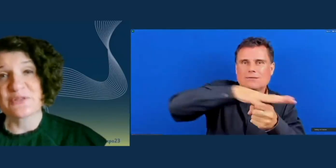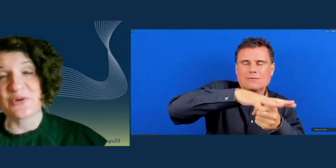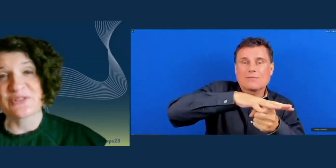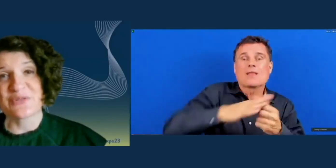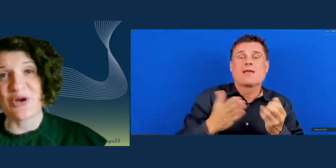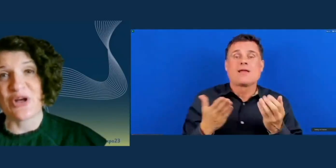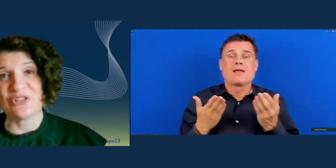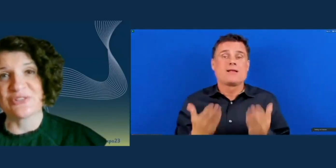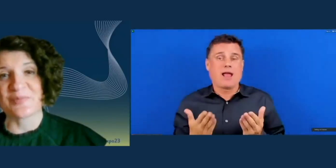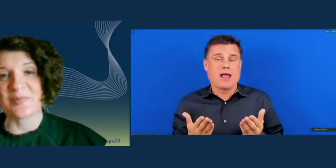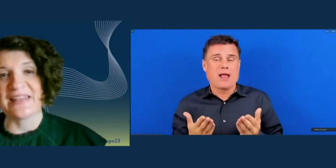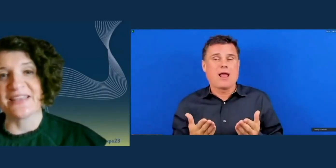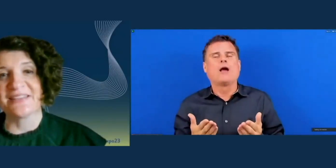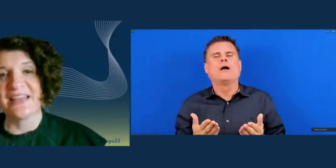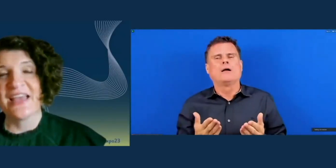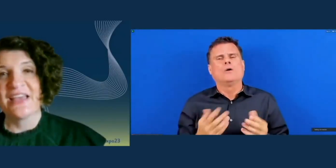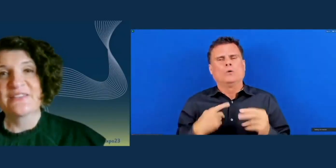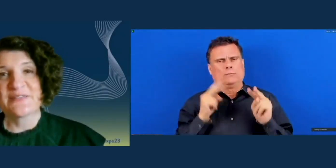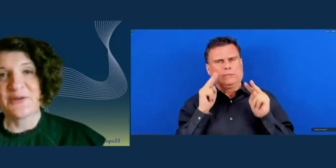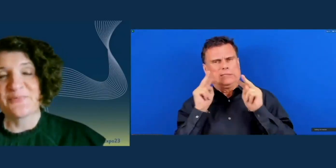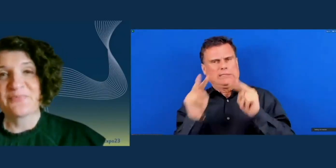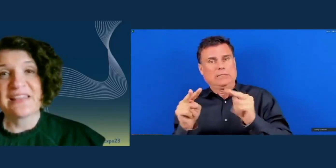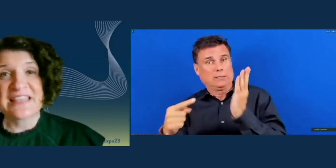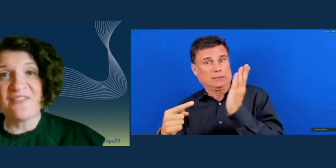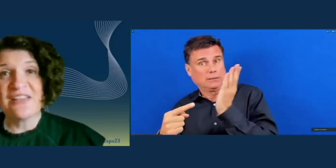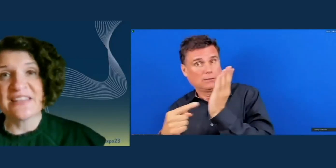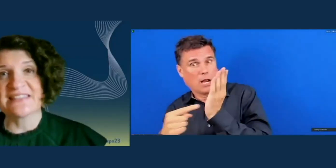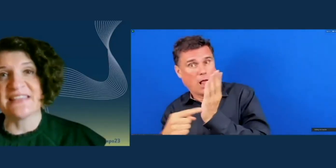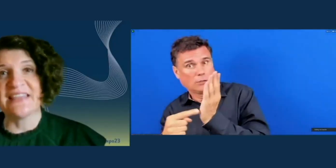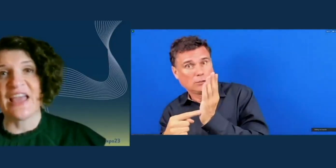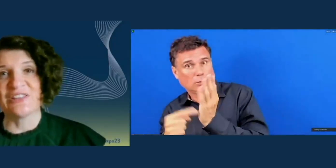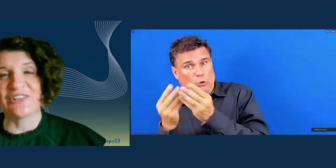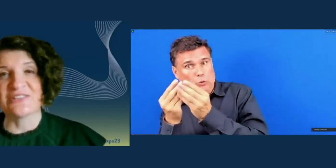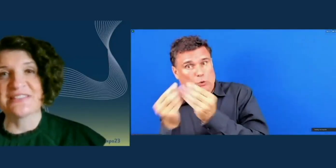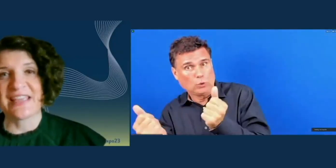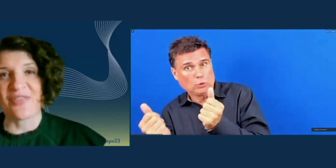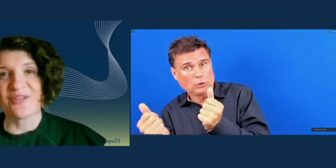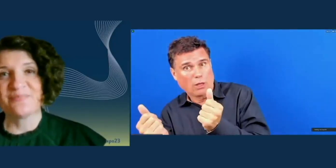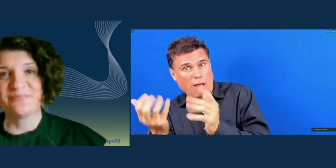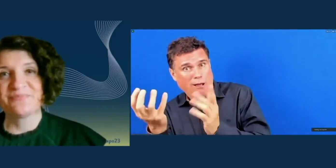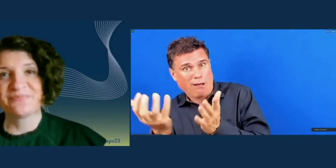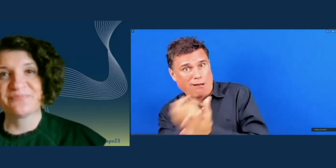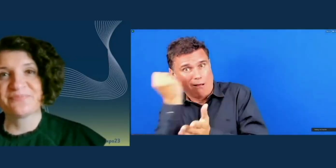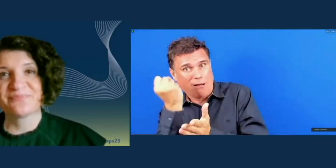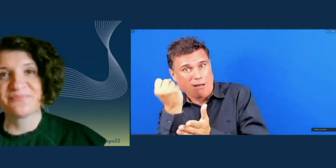were sourced through All Children Reading. So let's have a listen and learn together.